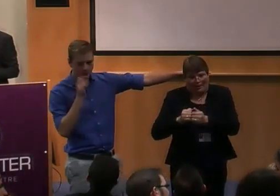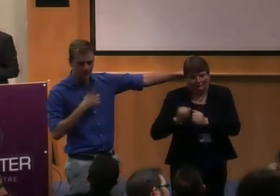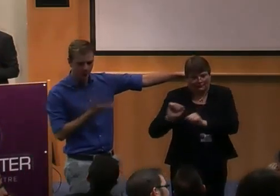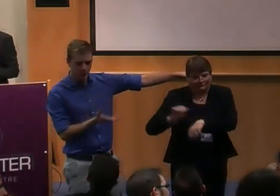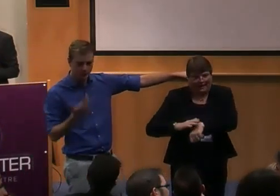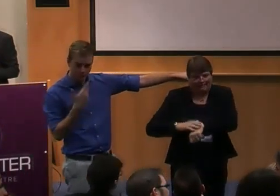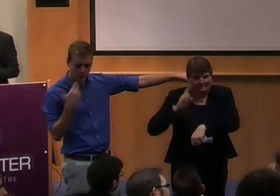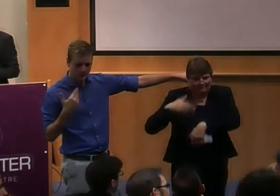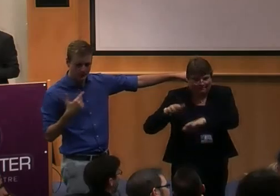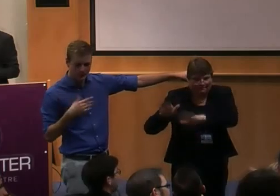something.